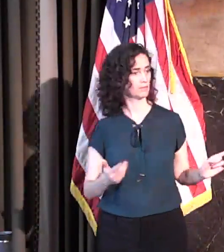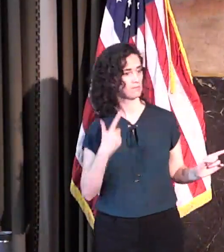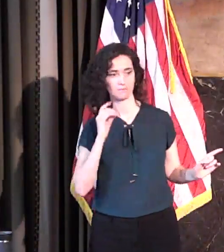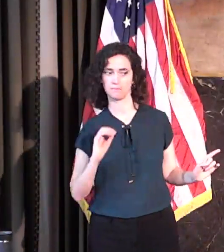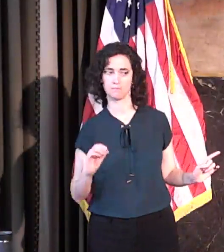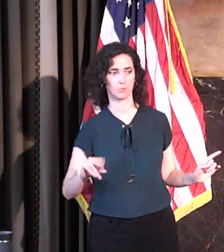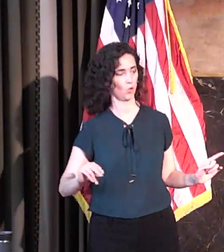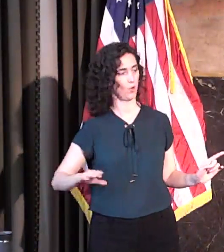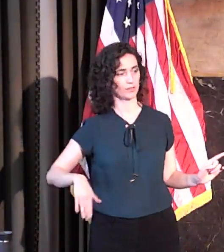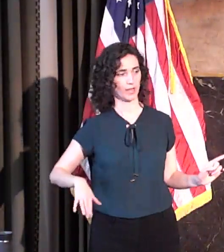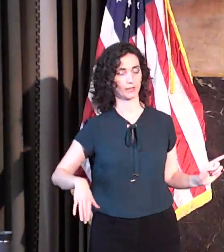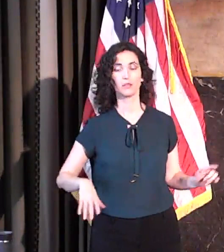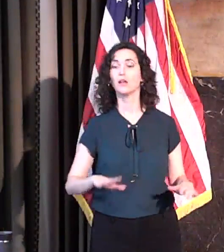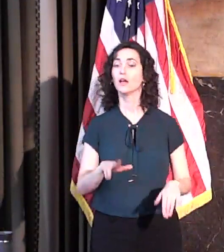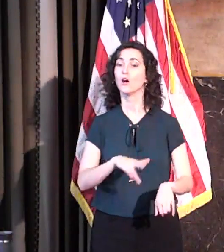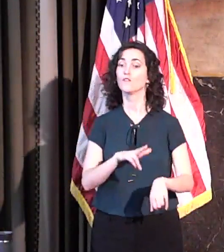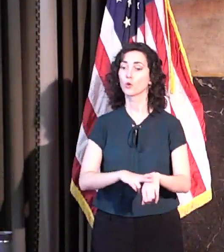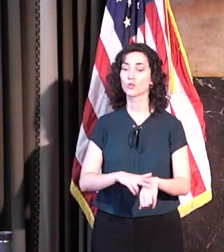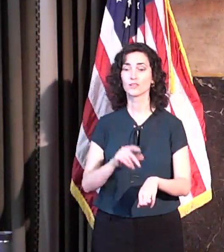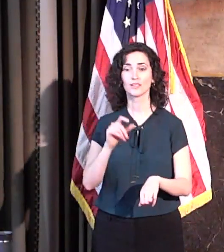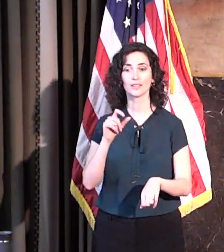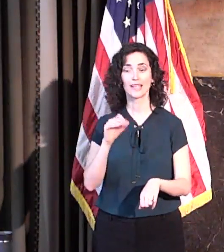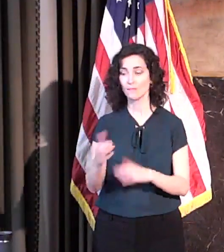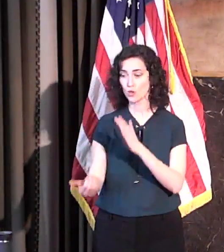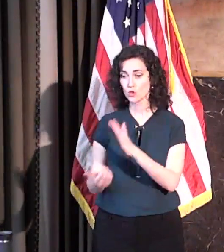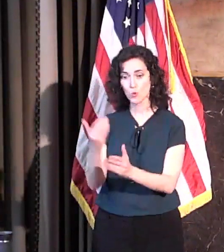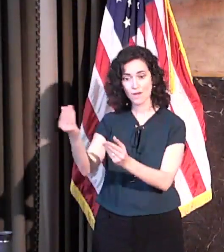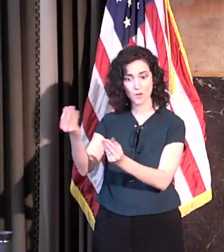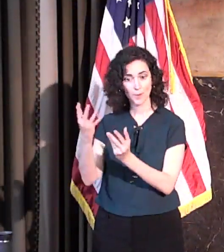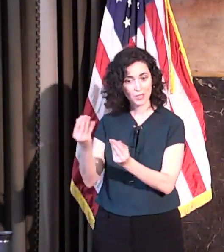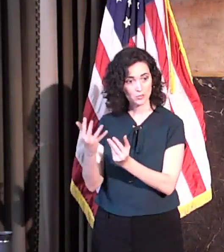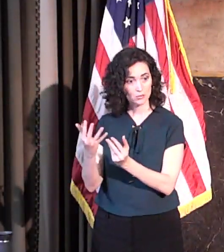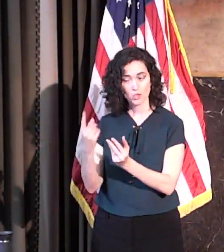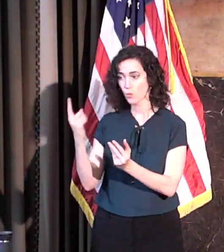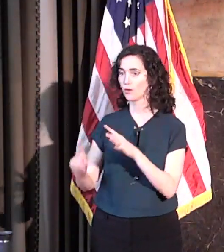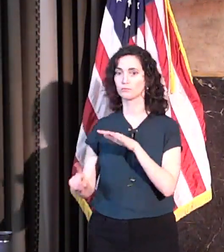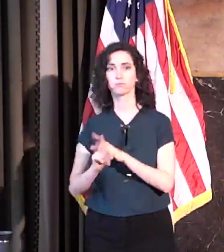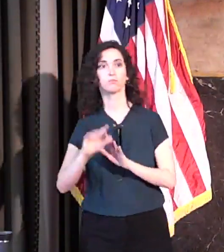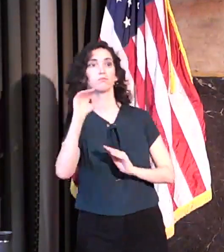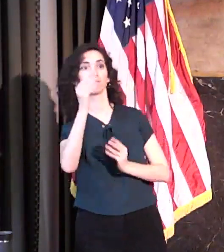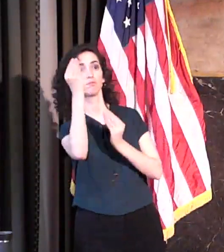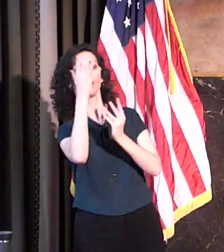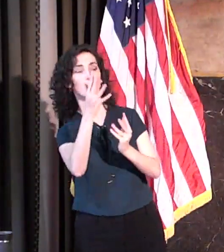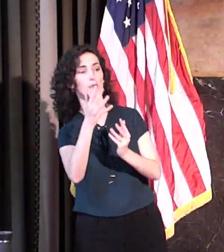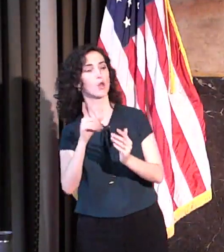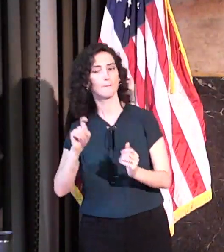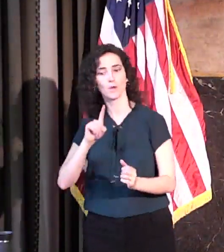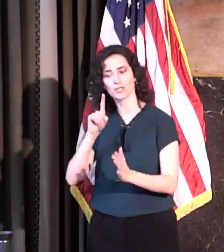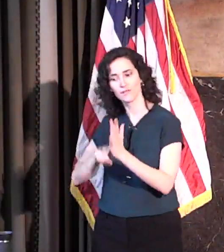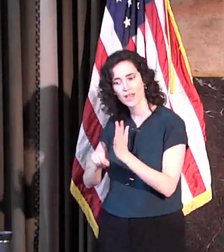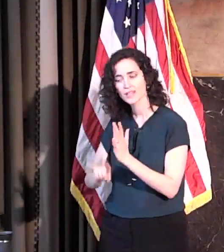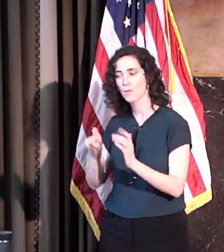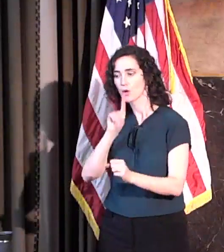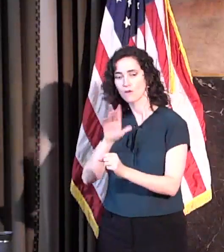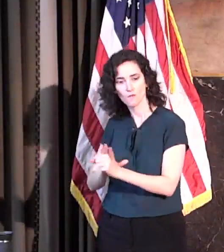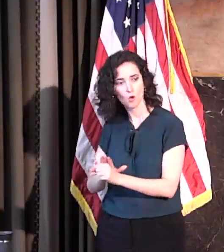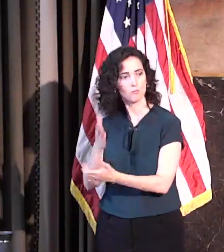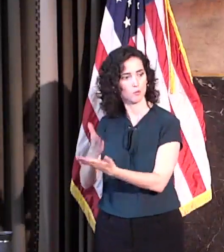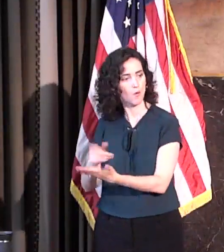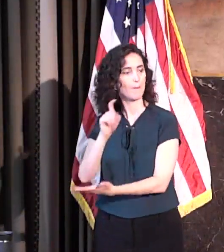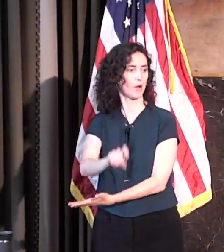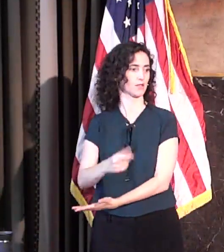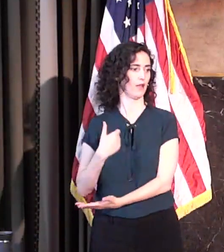have not. And of course, new information that comes out has to be verified to some degree. It has to be investigated, corroborated, or